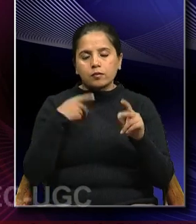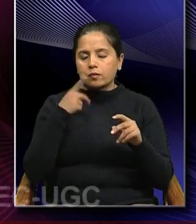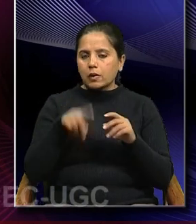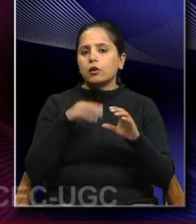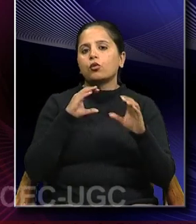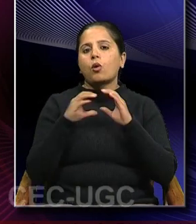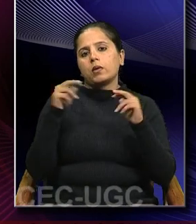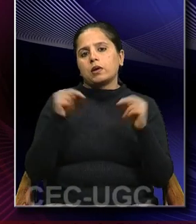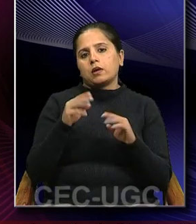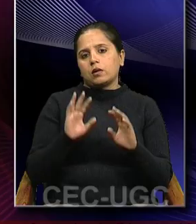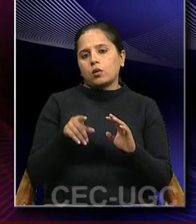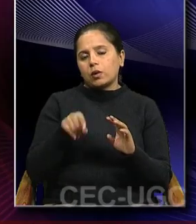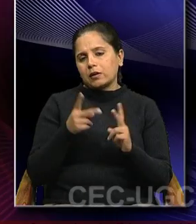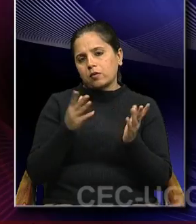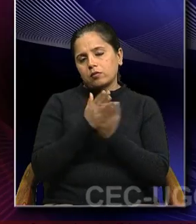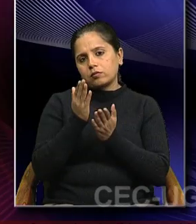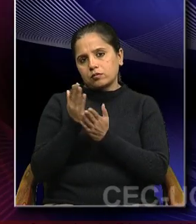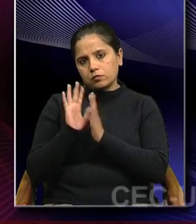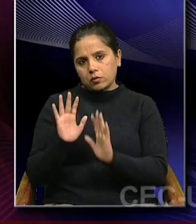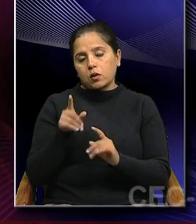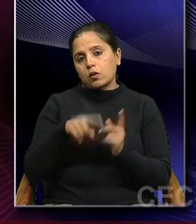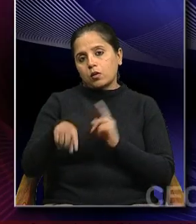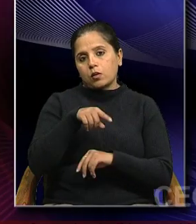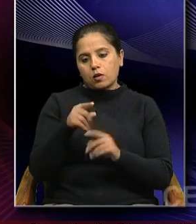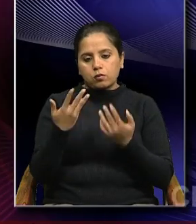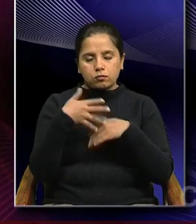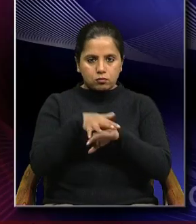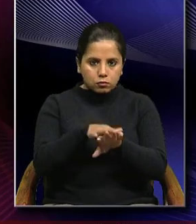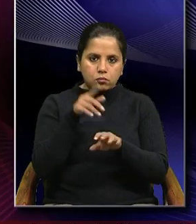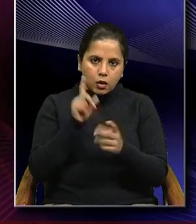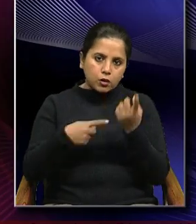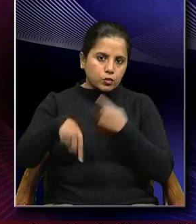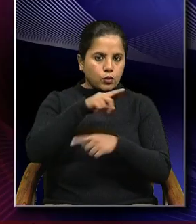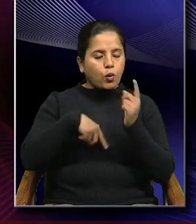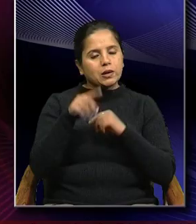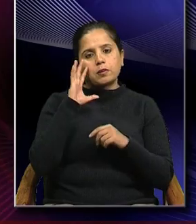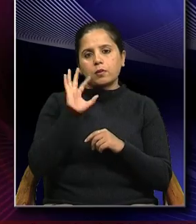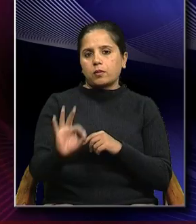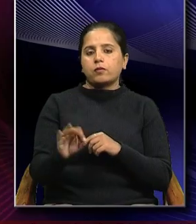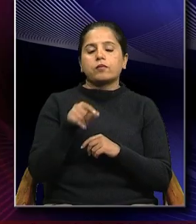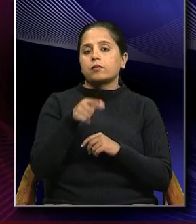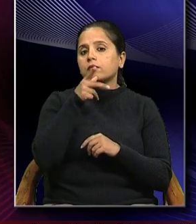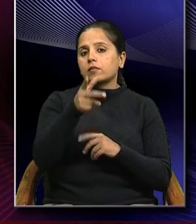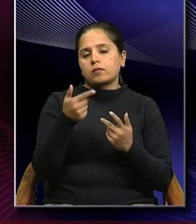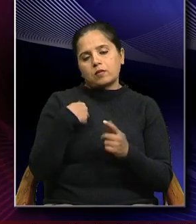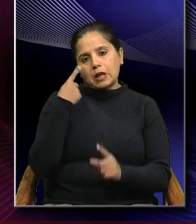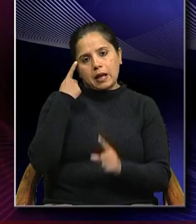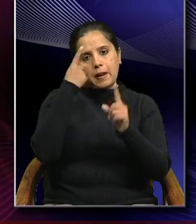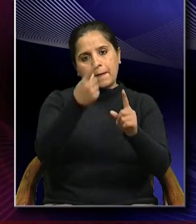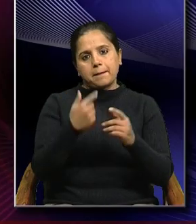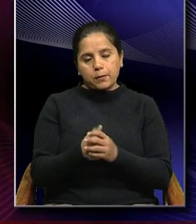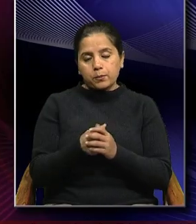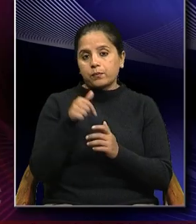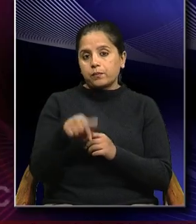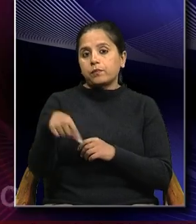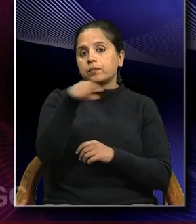communicate through different modes, and there has to be an integration among all of them. That is what is our motive. Now, when